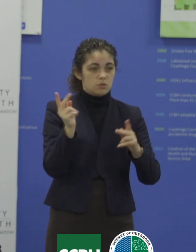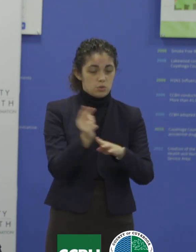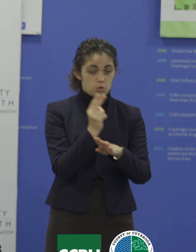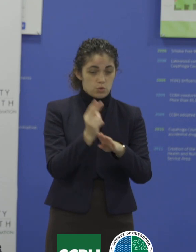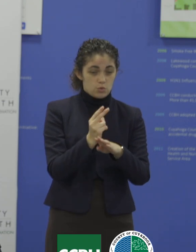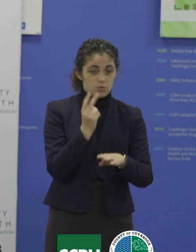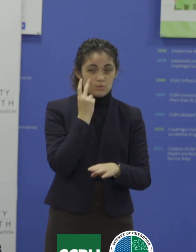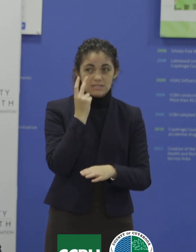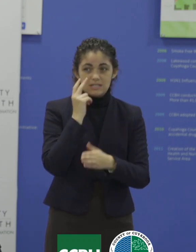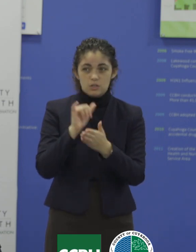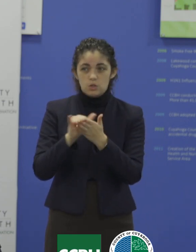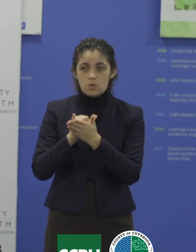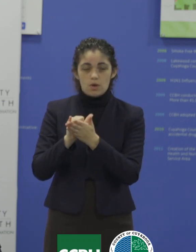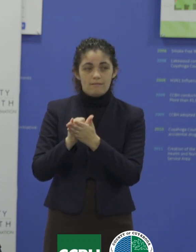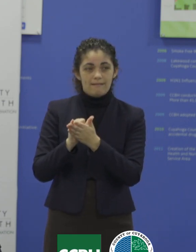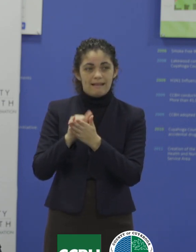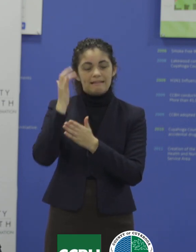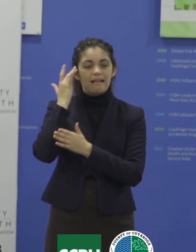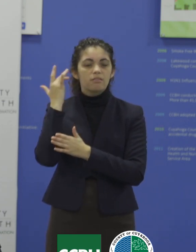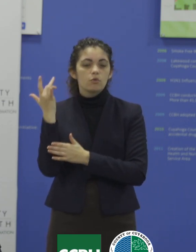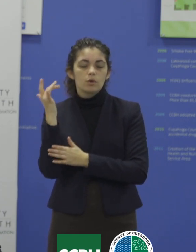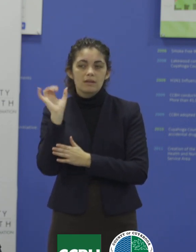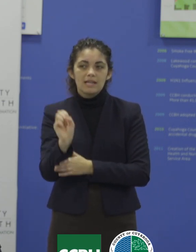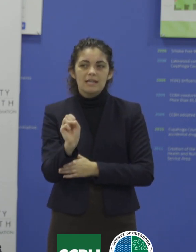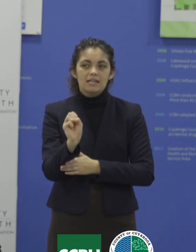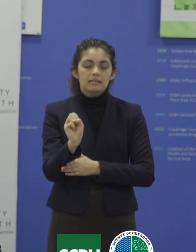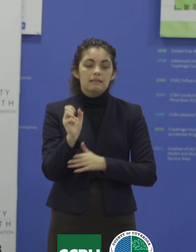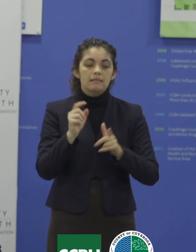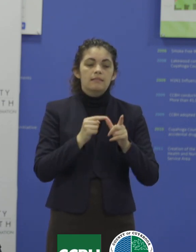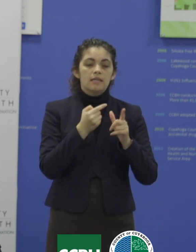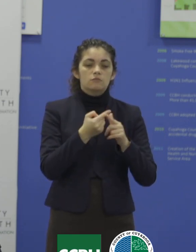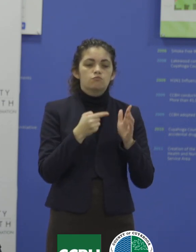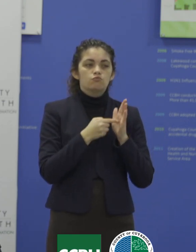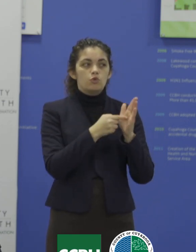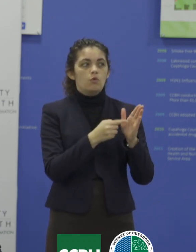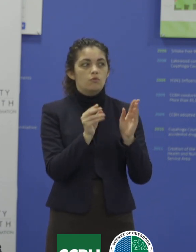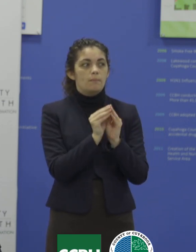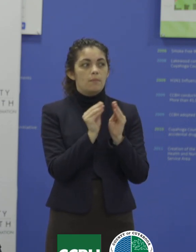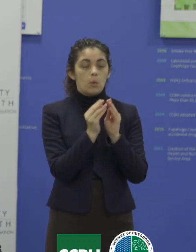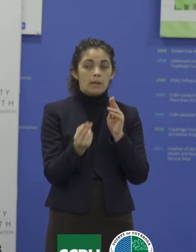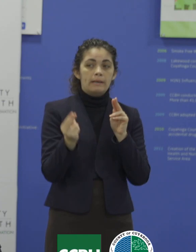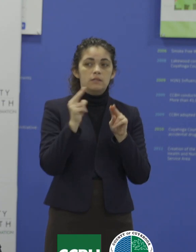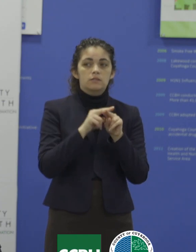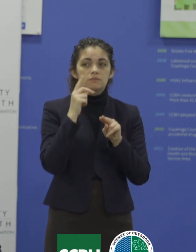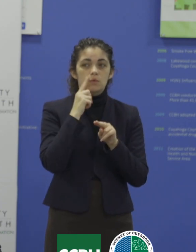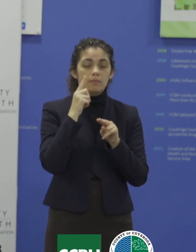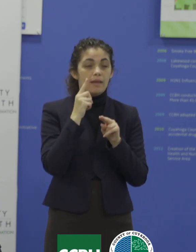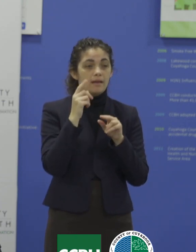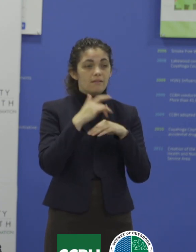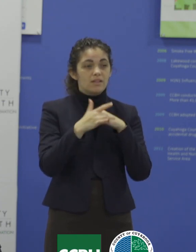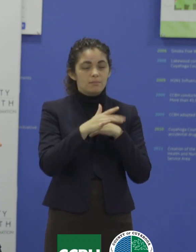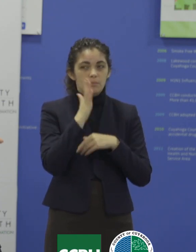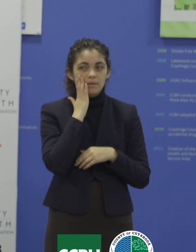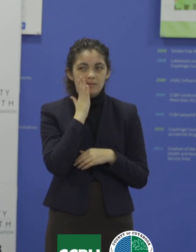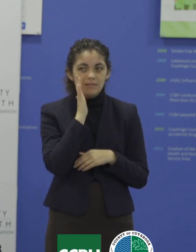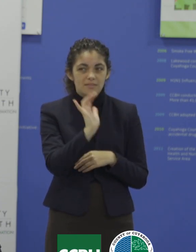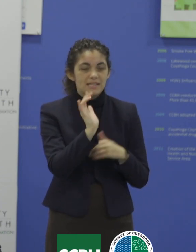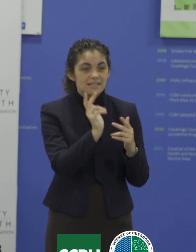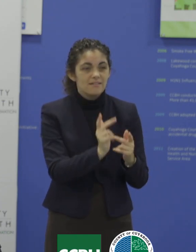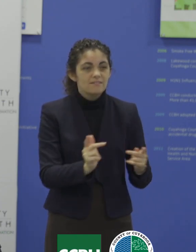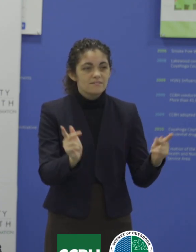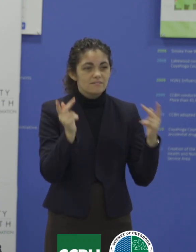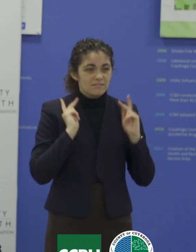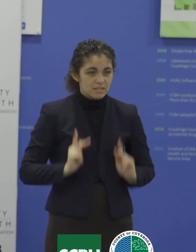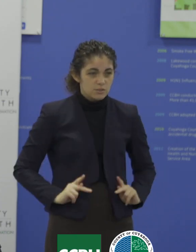as you're seeing in New York and California, that can then be deployed for increasing surge capacity? And again, that's still the physical